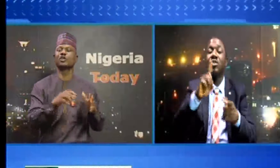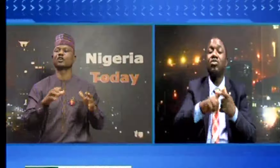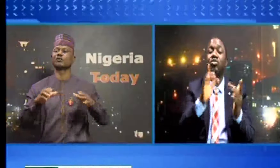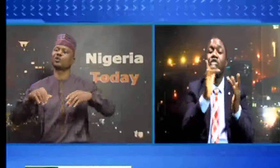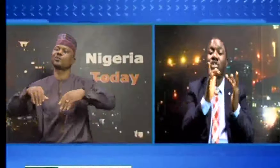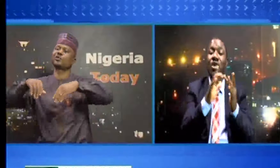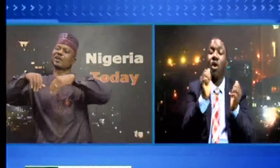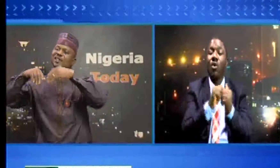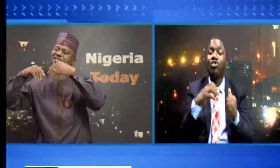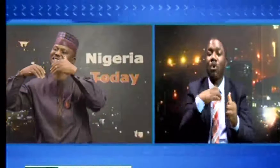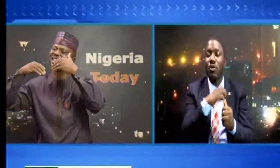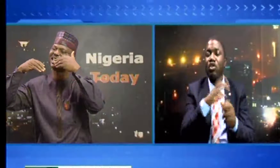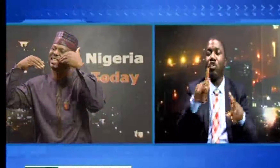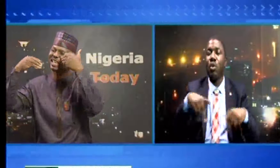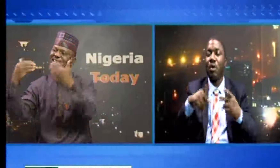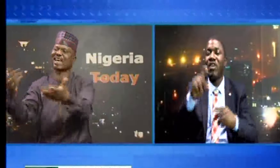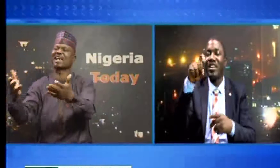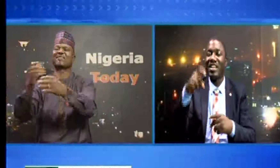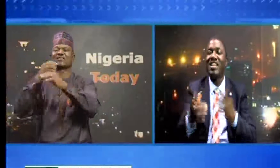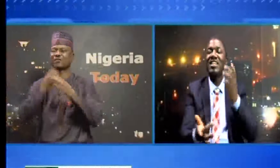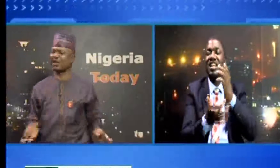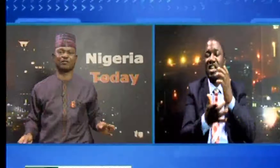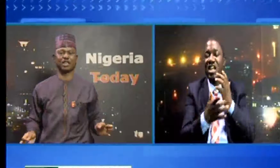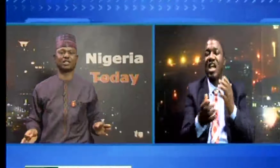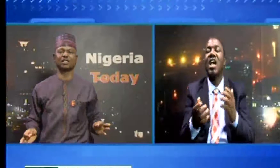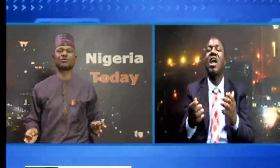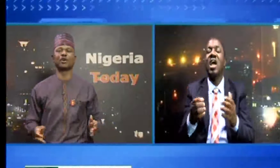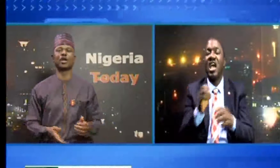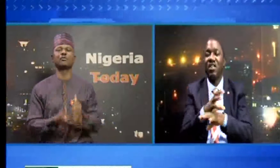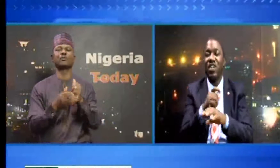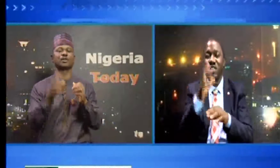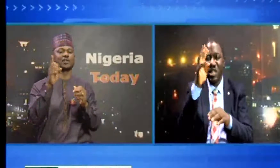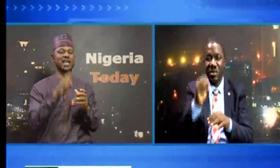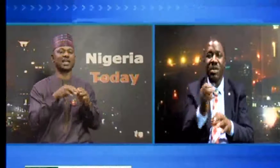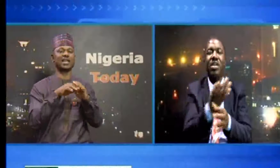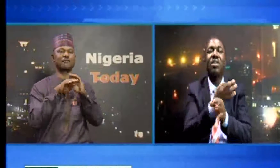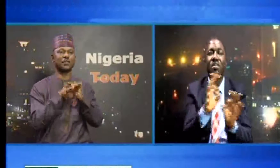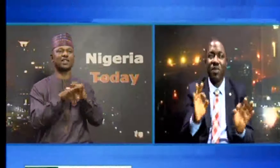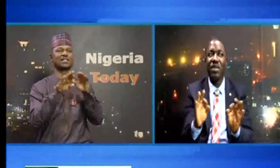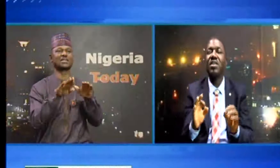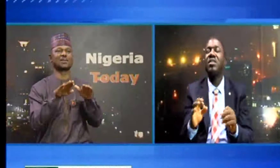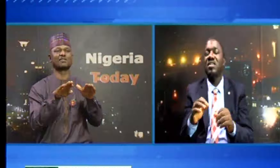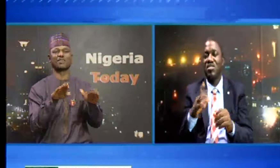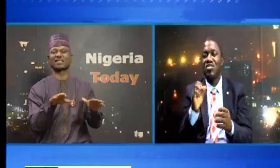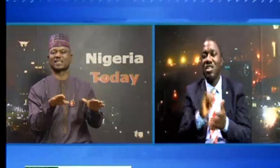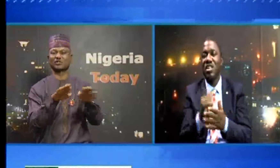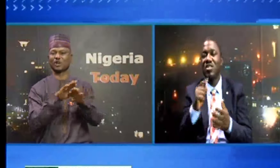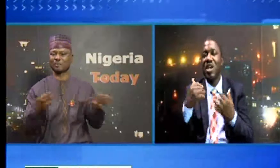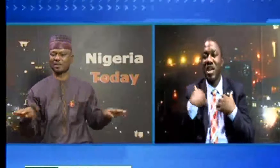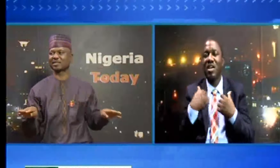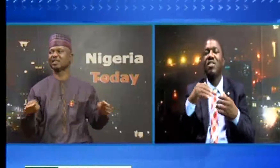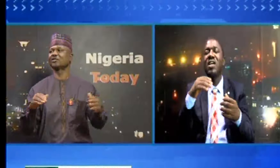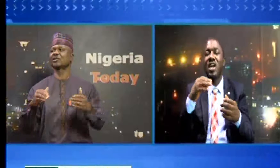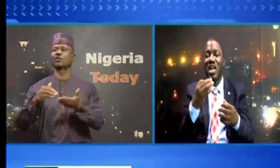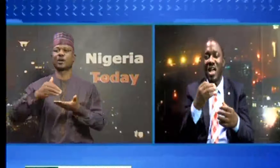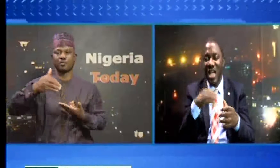Commission. The Commission will provide the necessary technical advice free of charge to help you in designing and fitting accessibility facilities in your